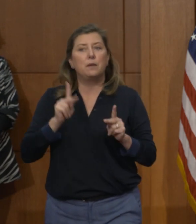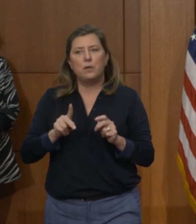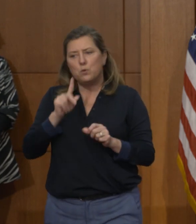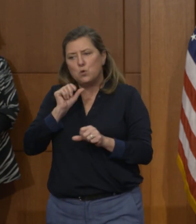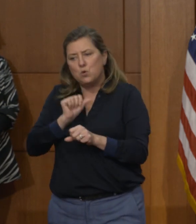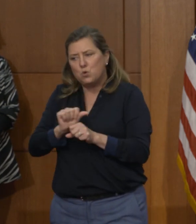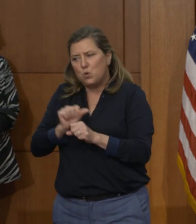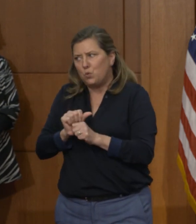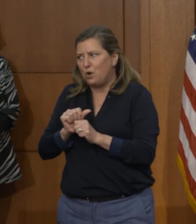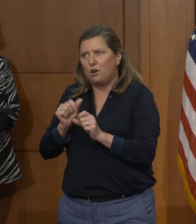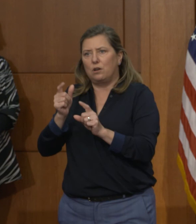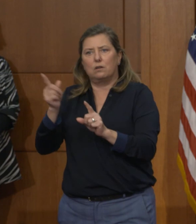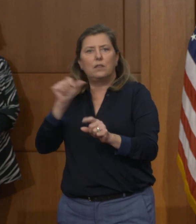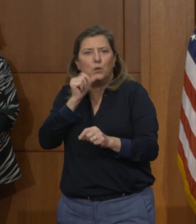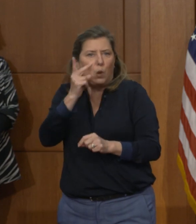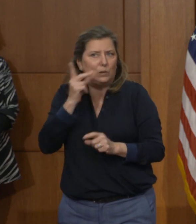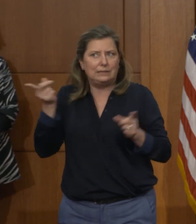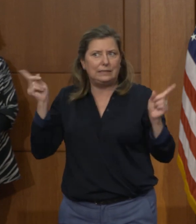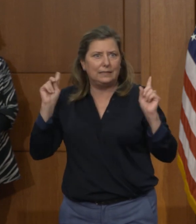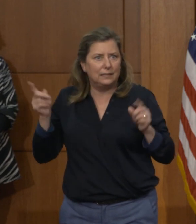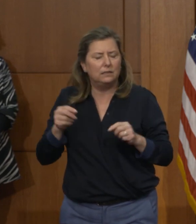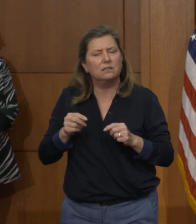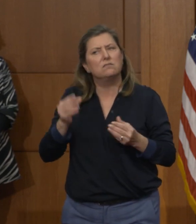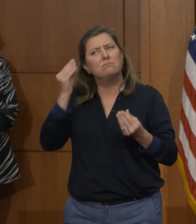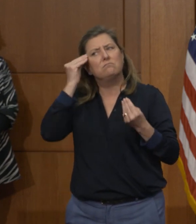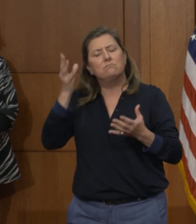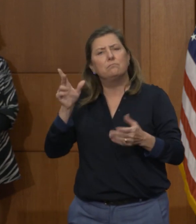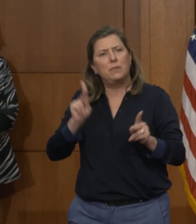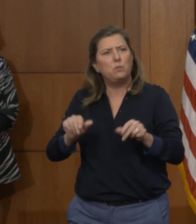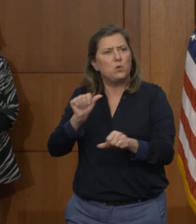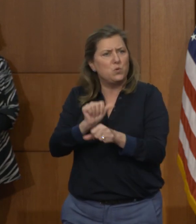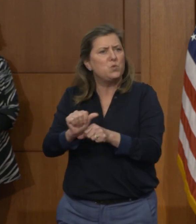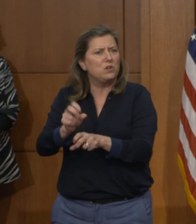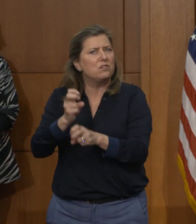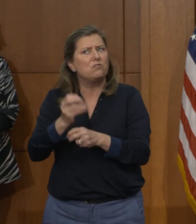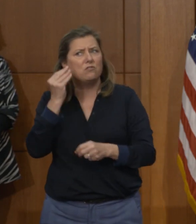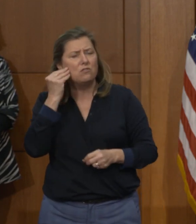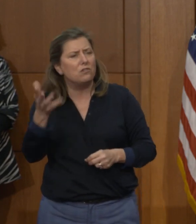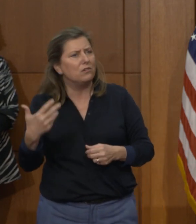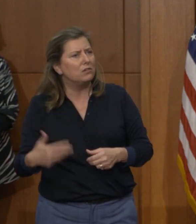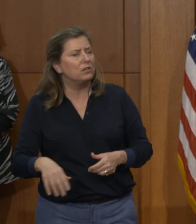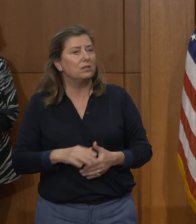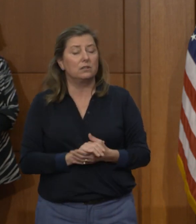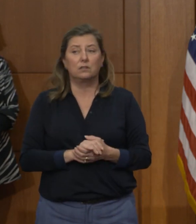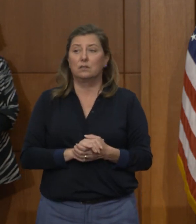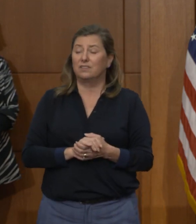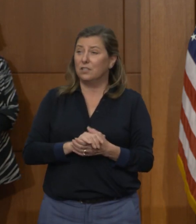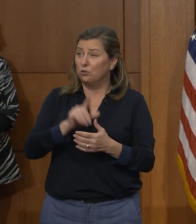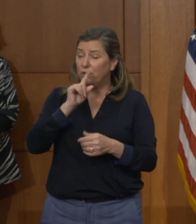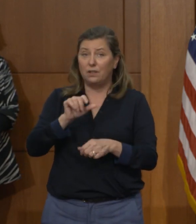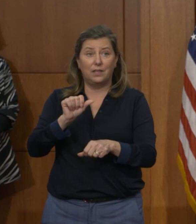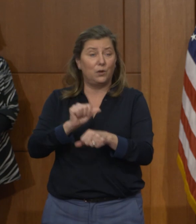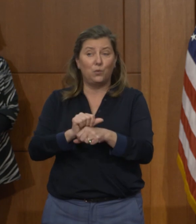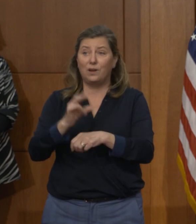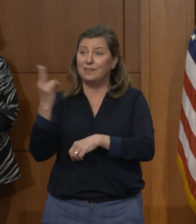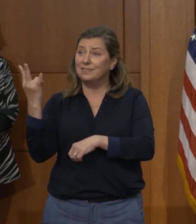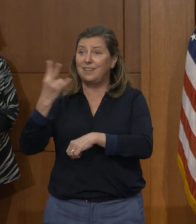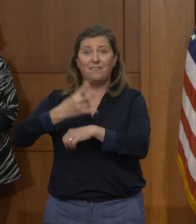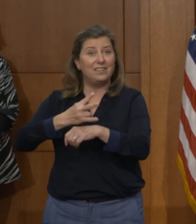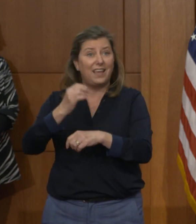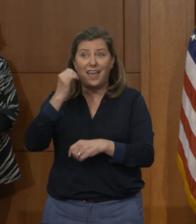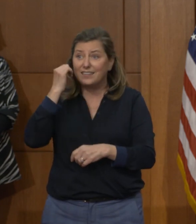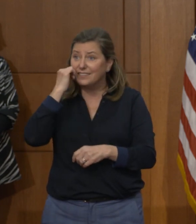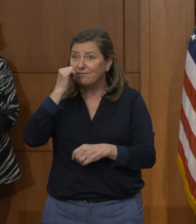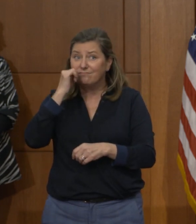scenes. And I just want to let you know how hard they're working. 7 days a week, a lot of them are